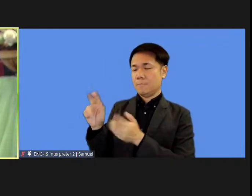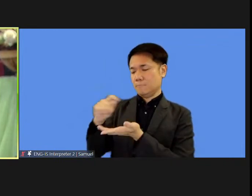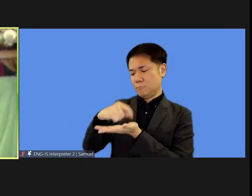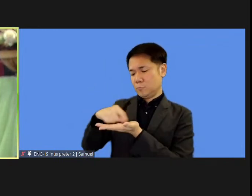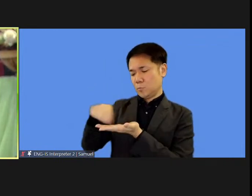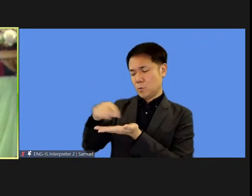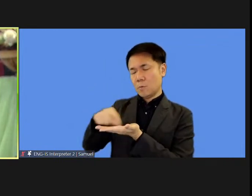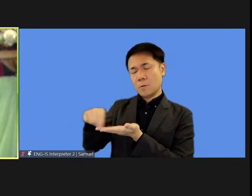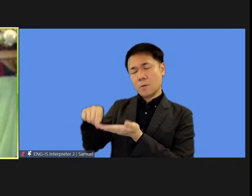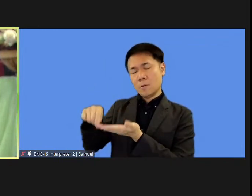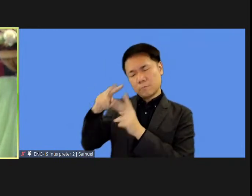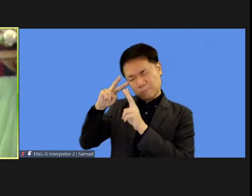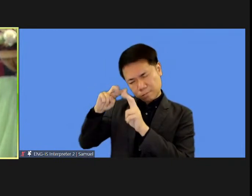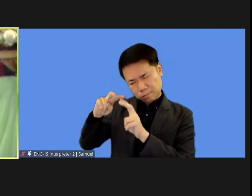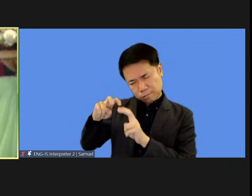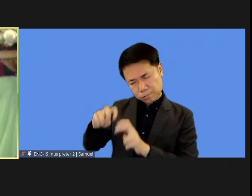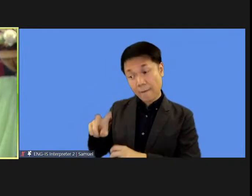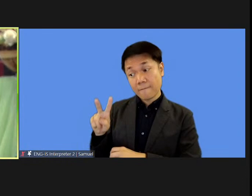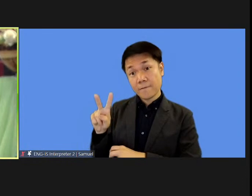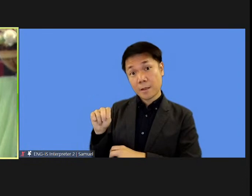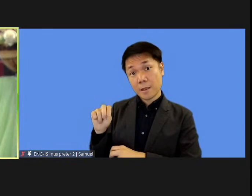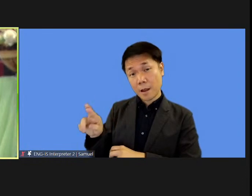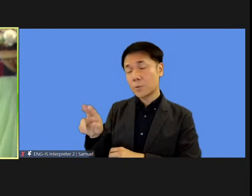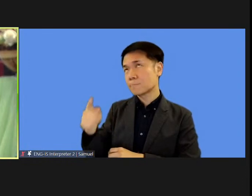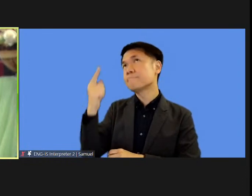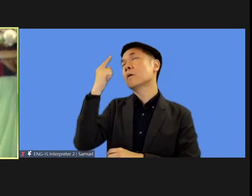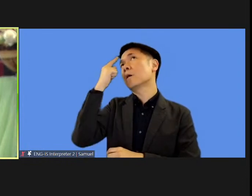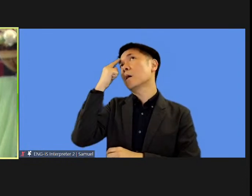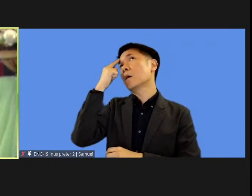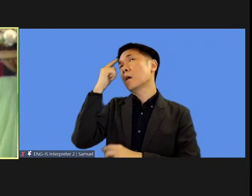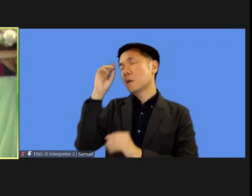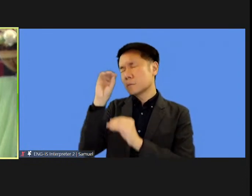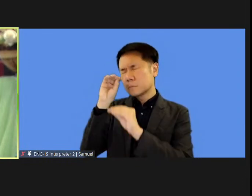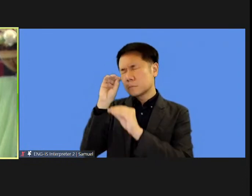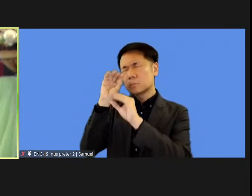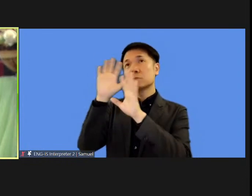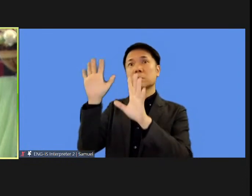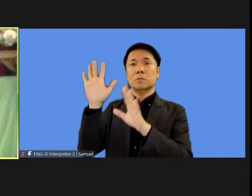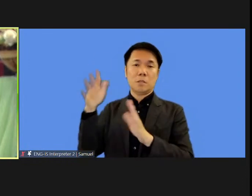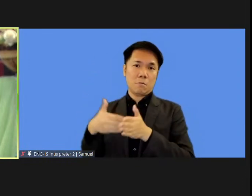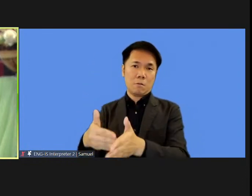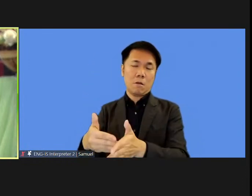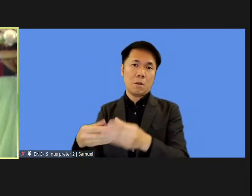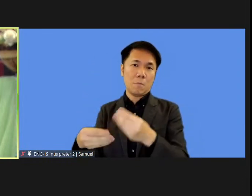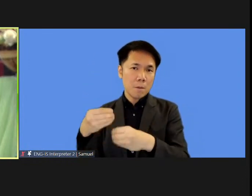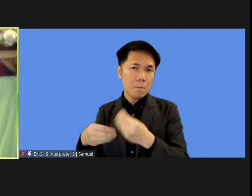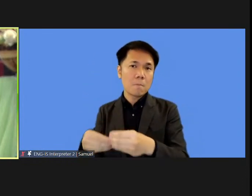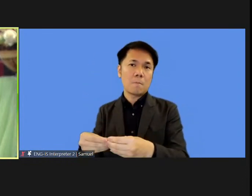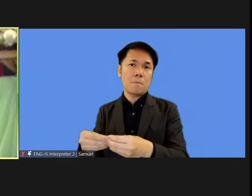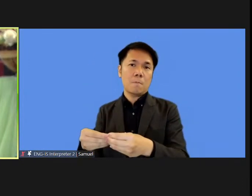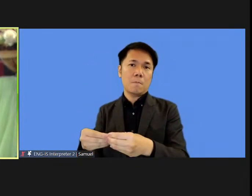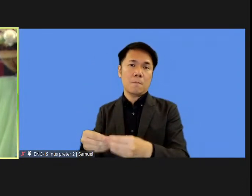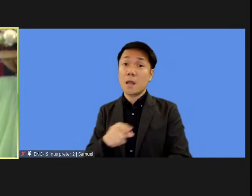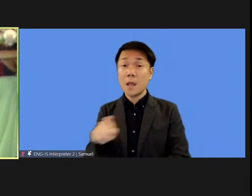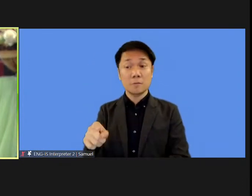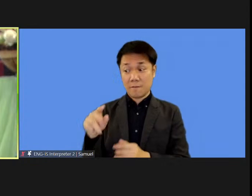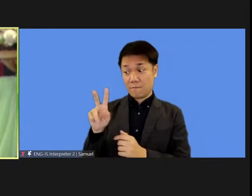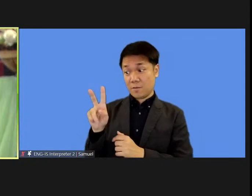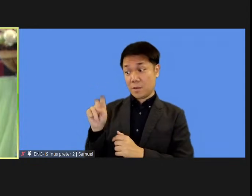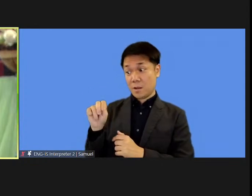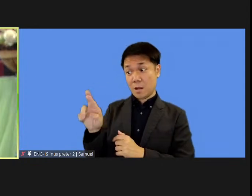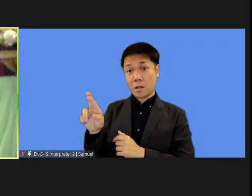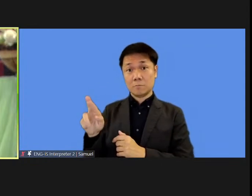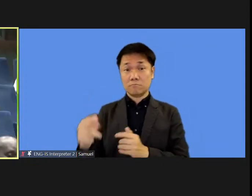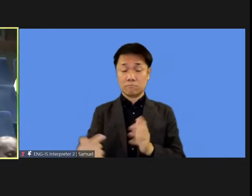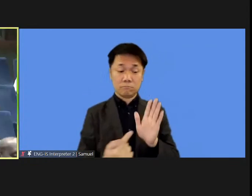So awareness is very much important. And also to encourage people to take actions. It's a thing to know the problem.